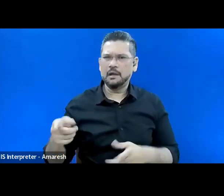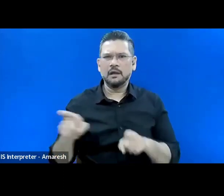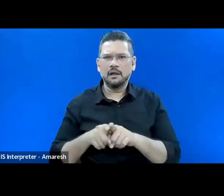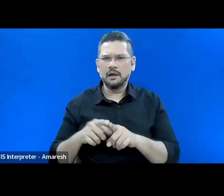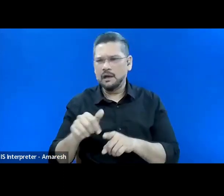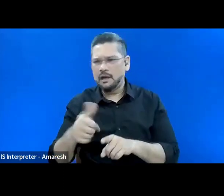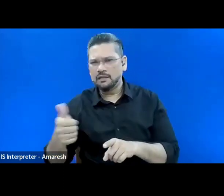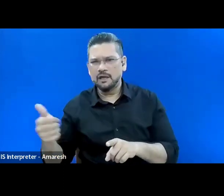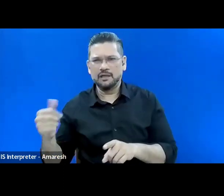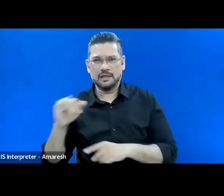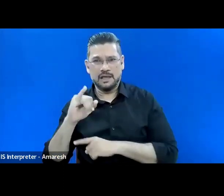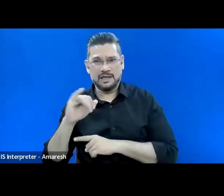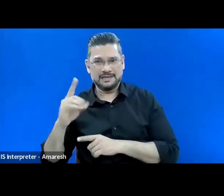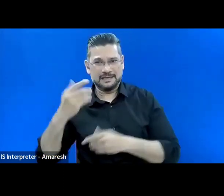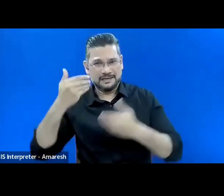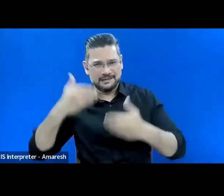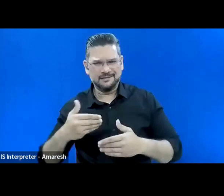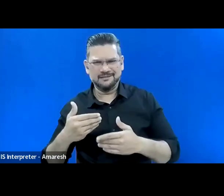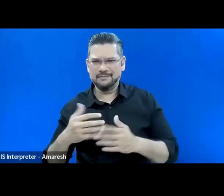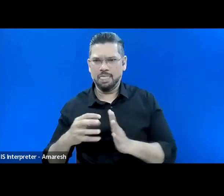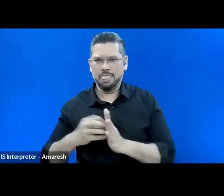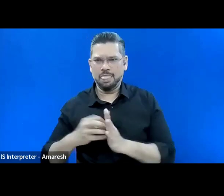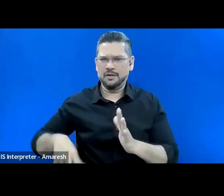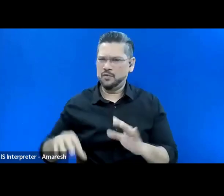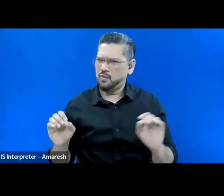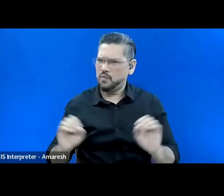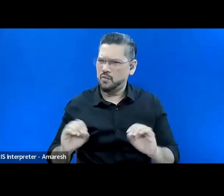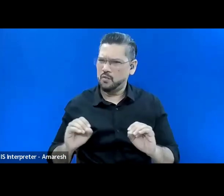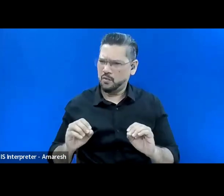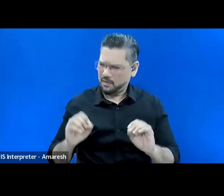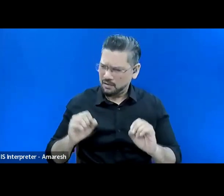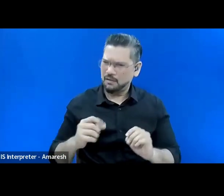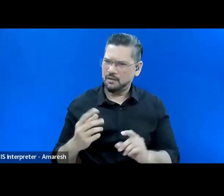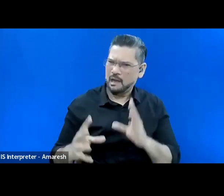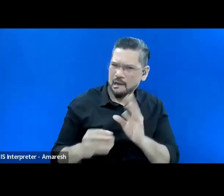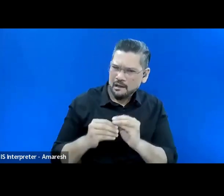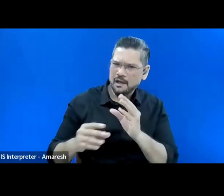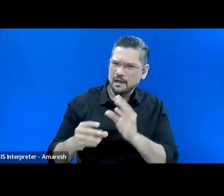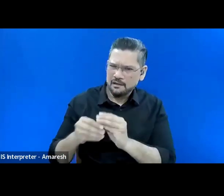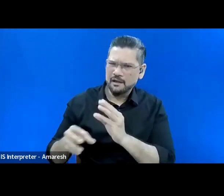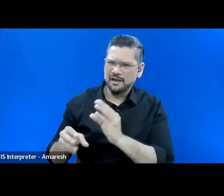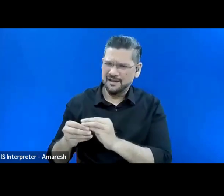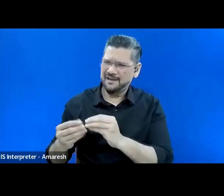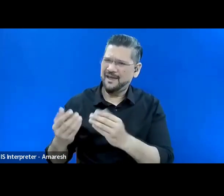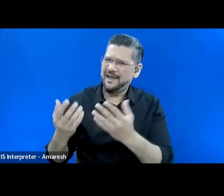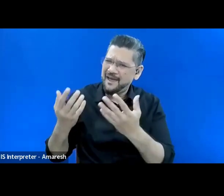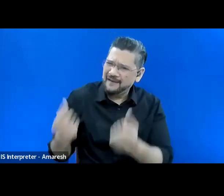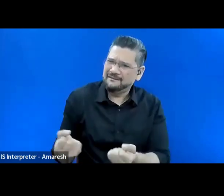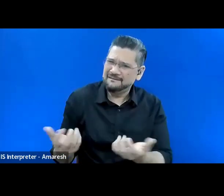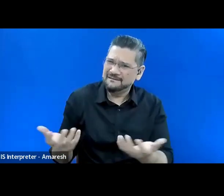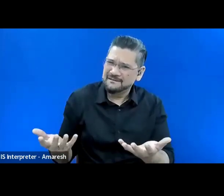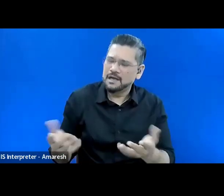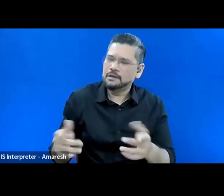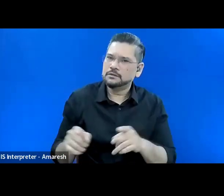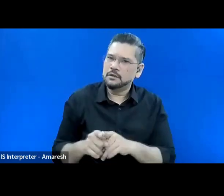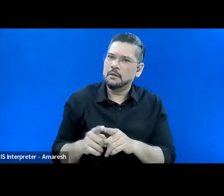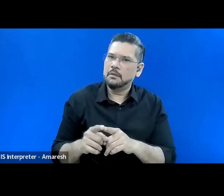but rather, you know, help us to build that confidence and that resilience in us, for us to be able to